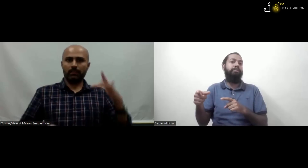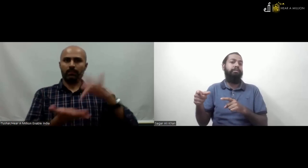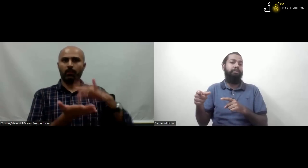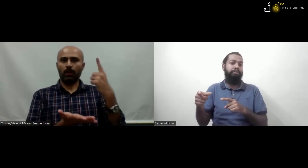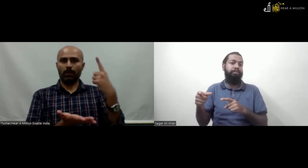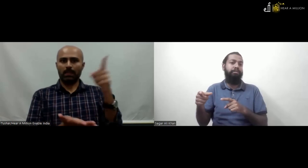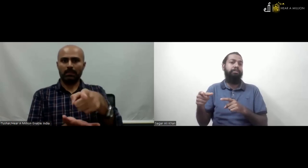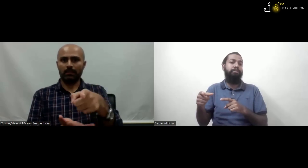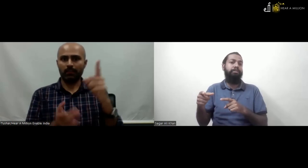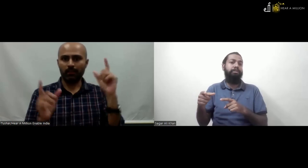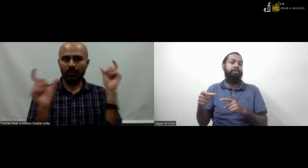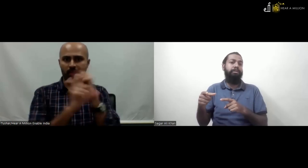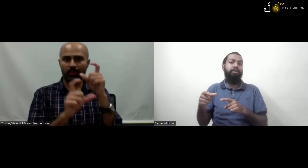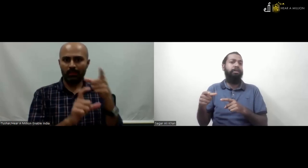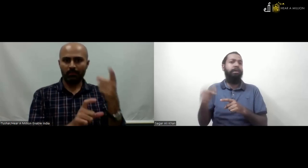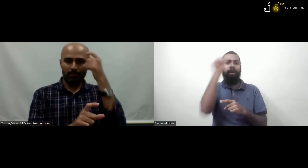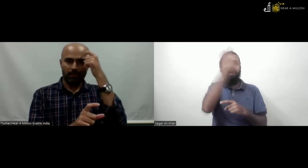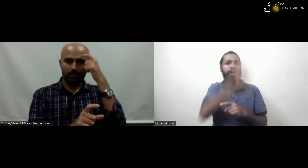problem. That is where,